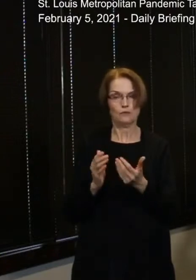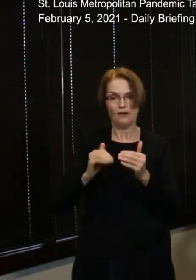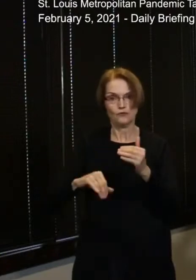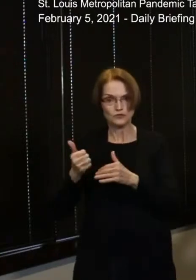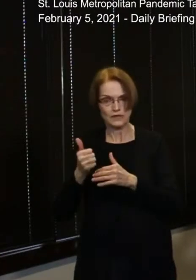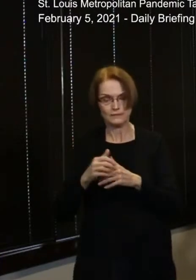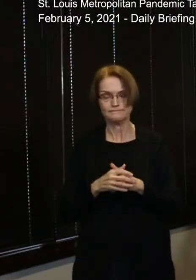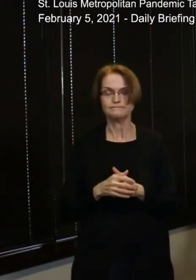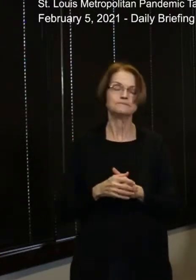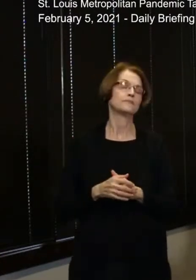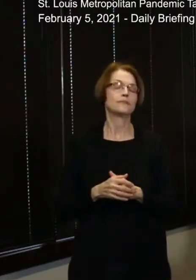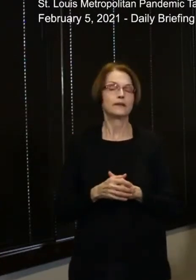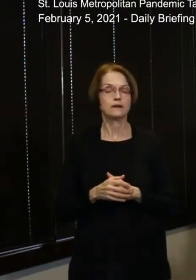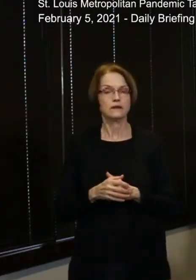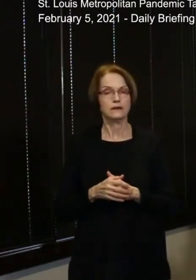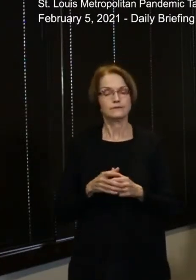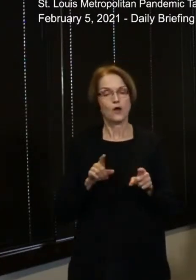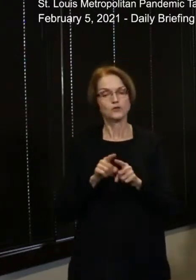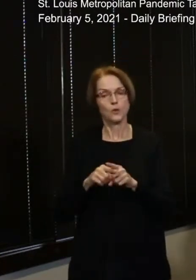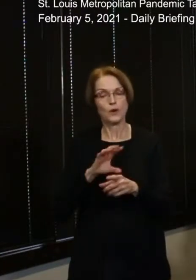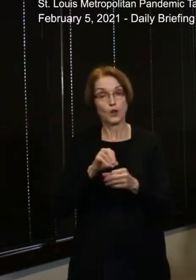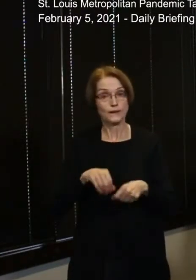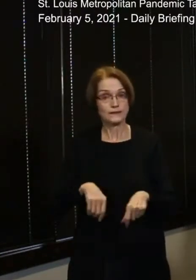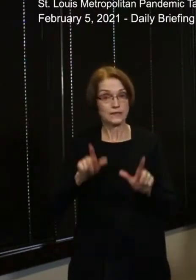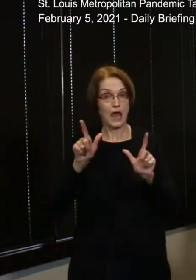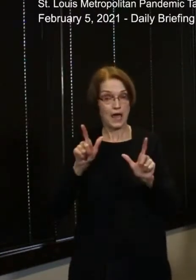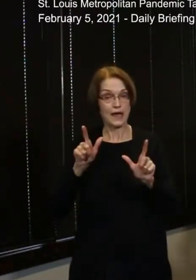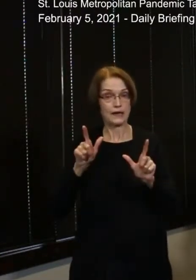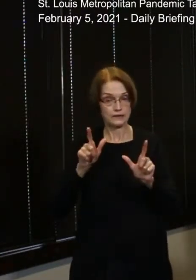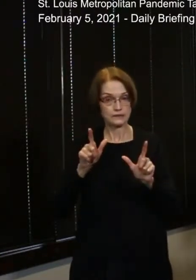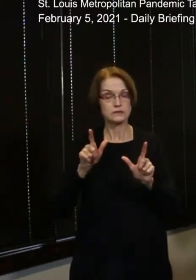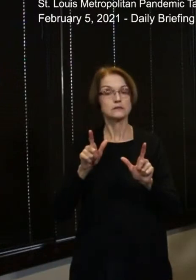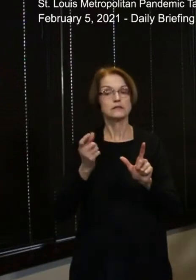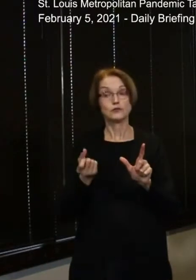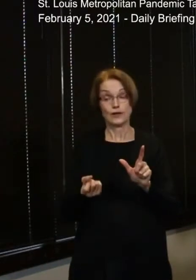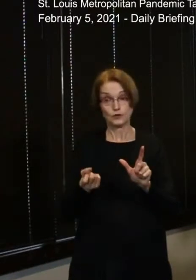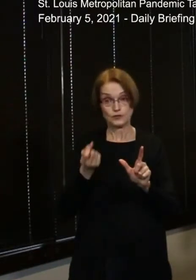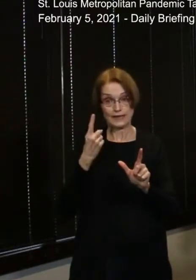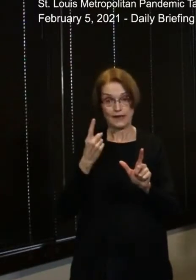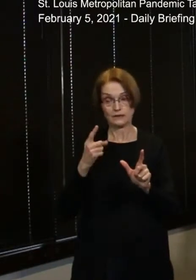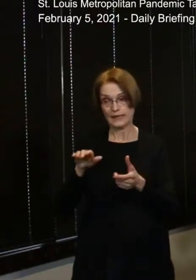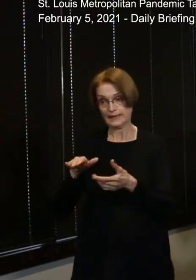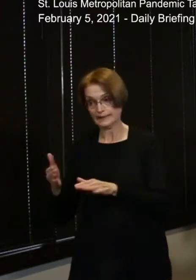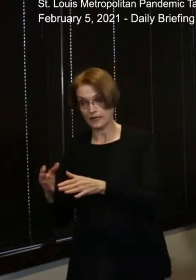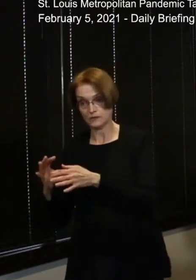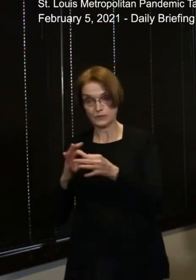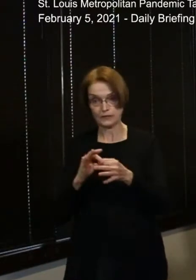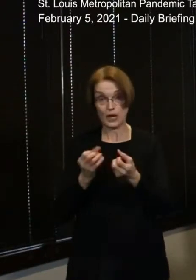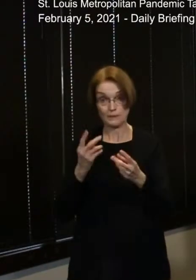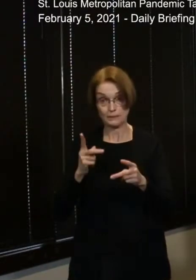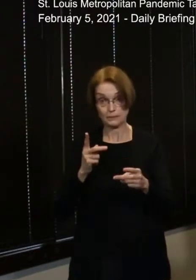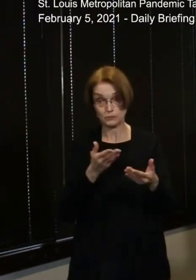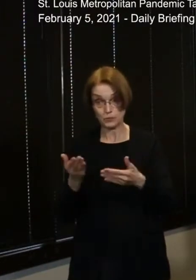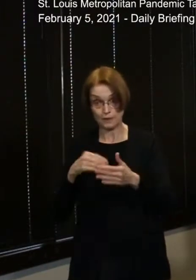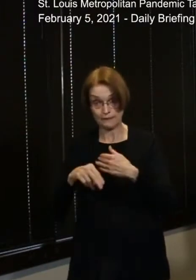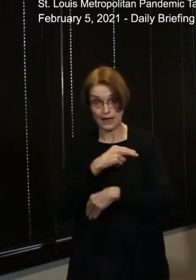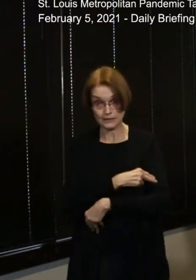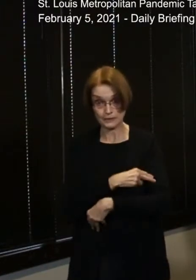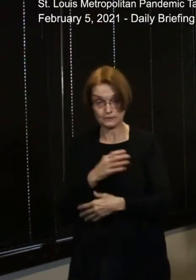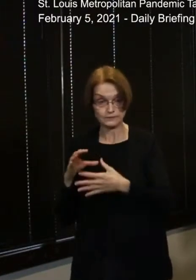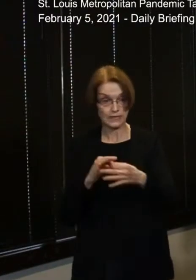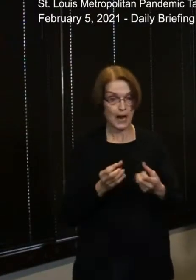this slide to make sure that everybody, again, correlates the deaths back to admissions and then back to